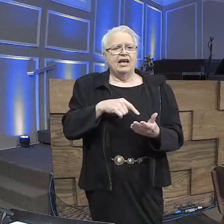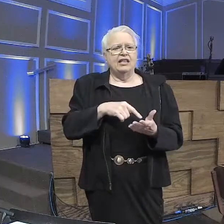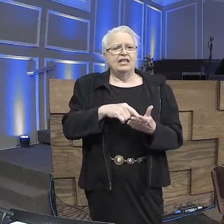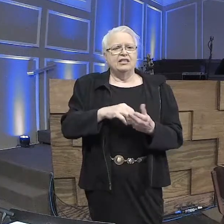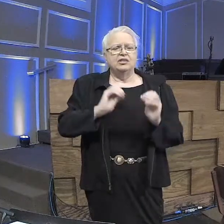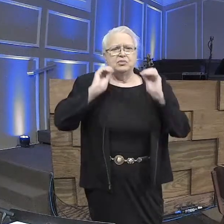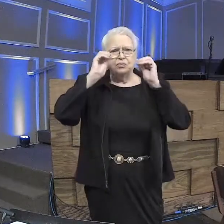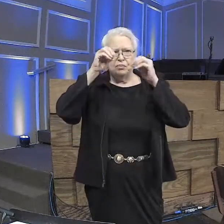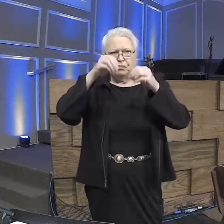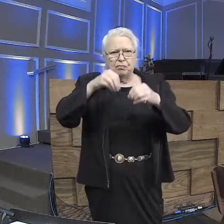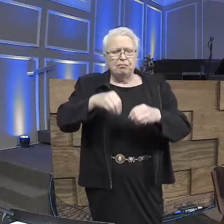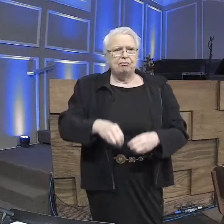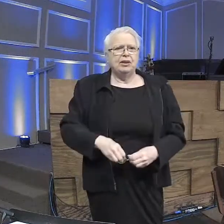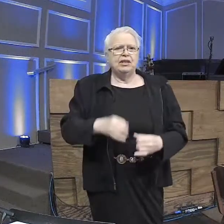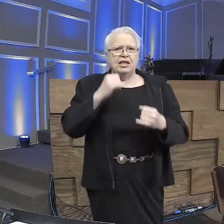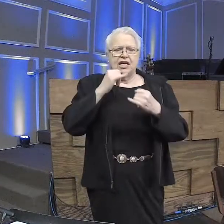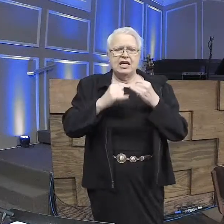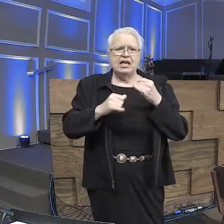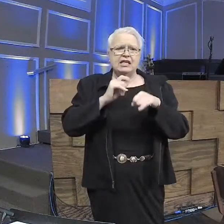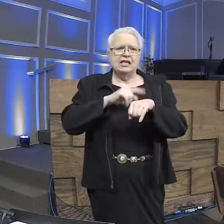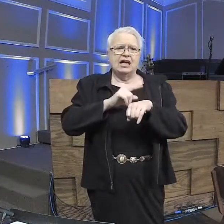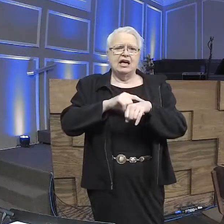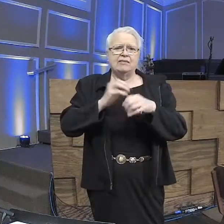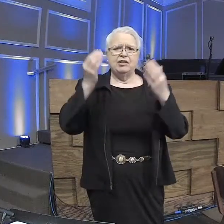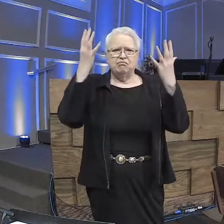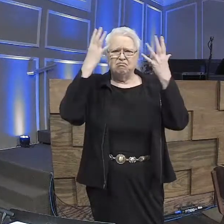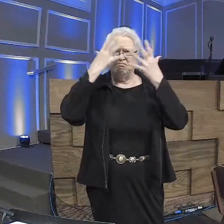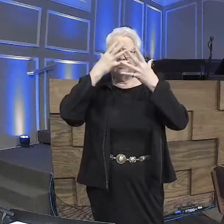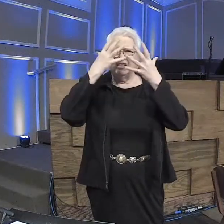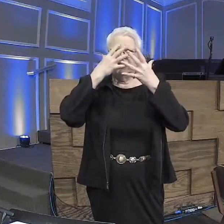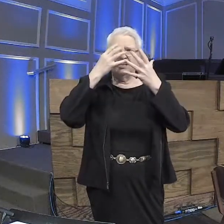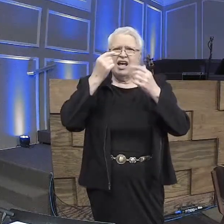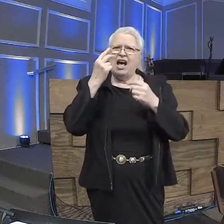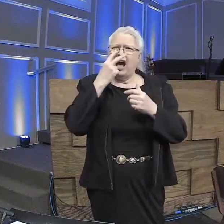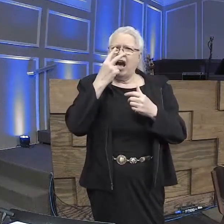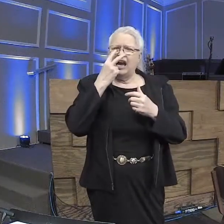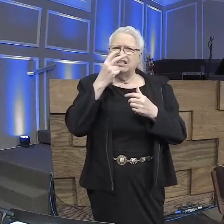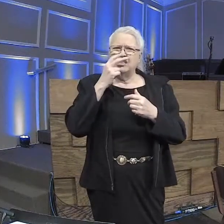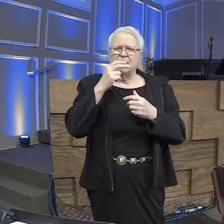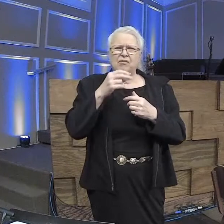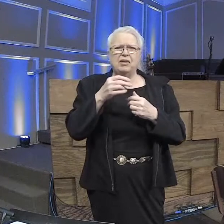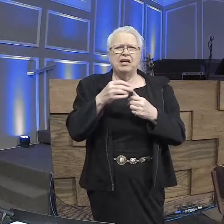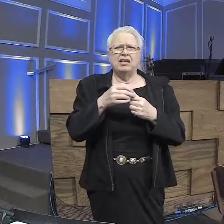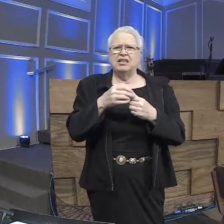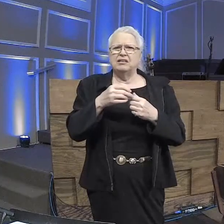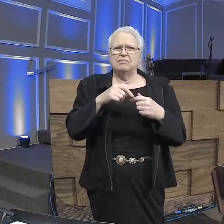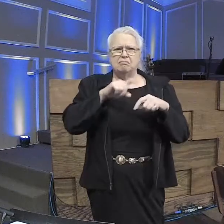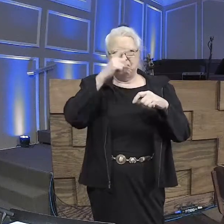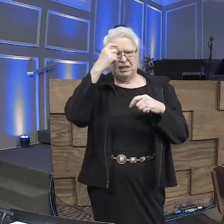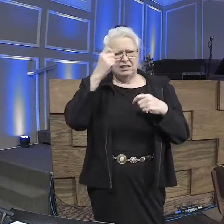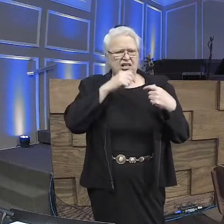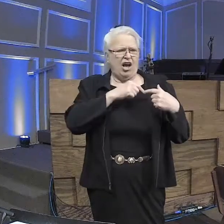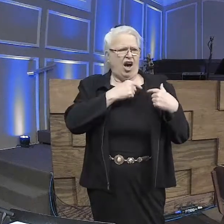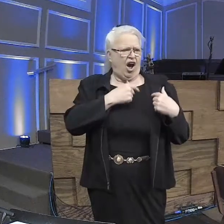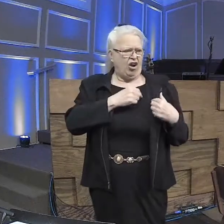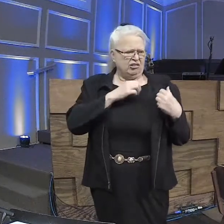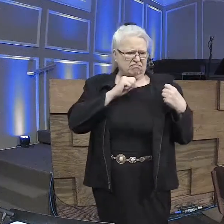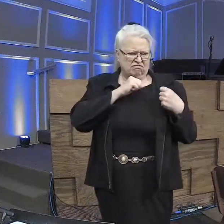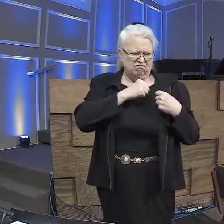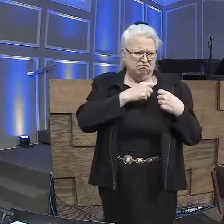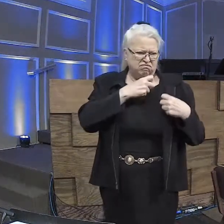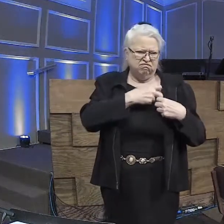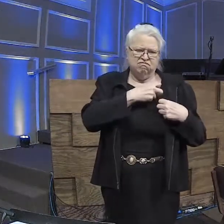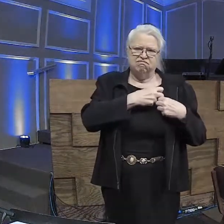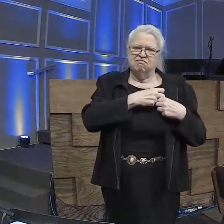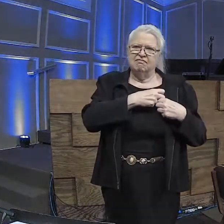darkness. And now their eyes have been blinded because their hearts are hardened. And here's what I know today, people of God. It's never too late for a